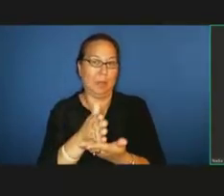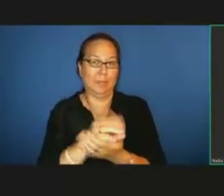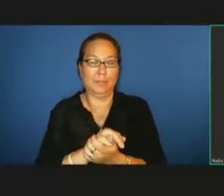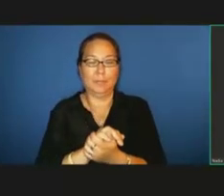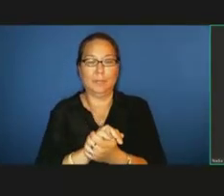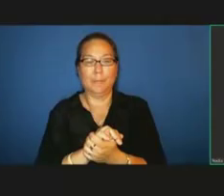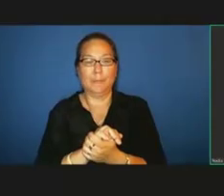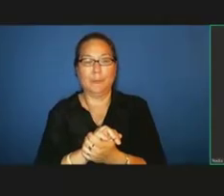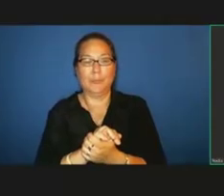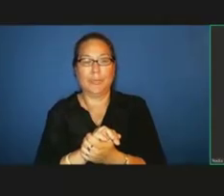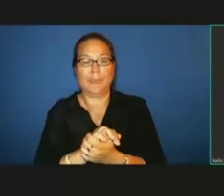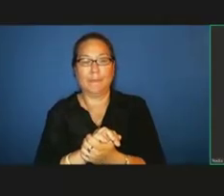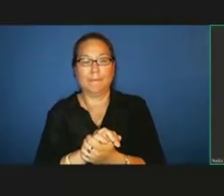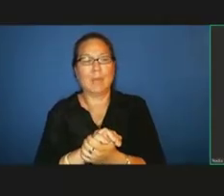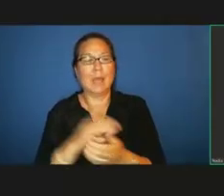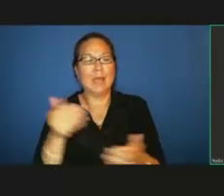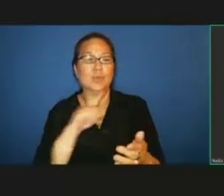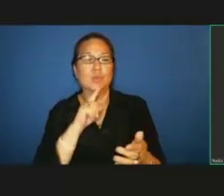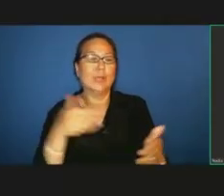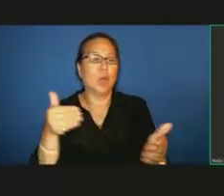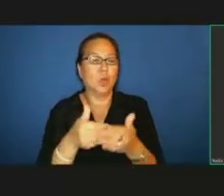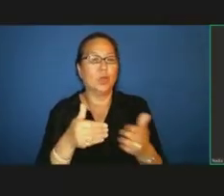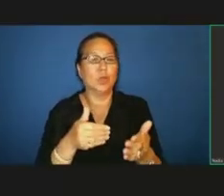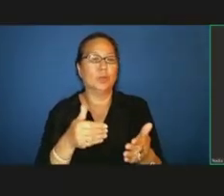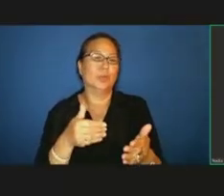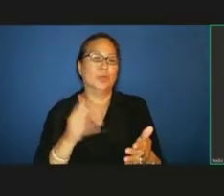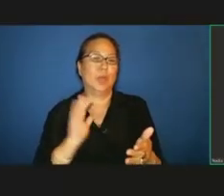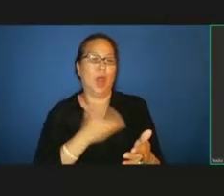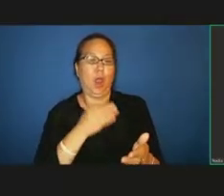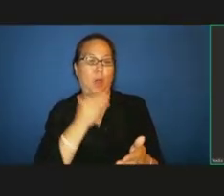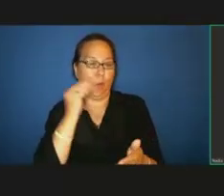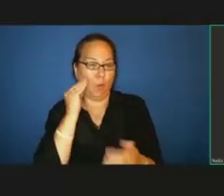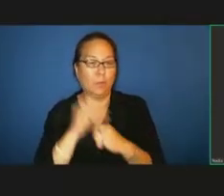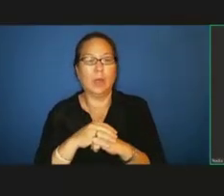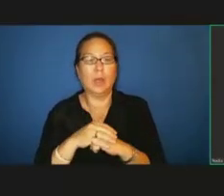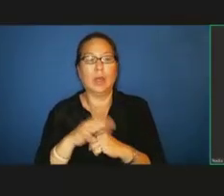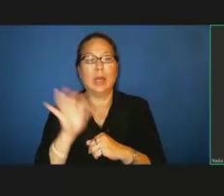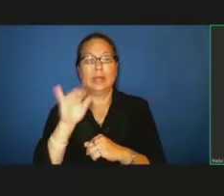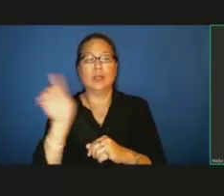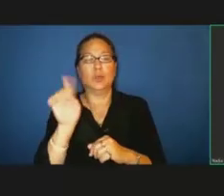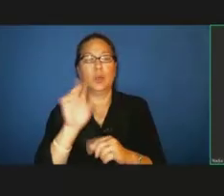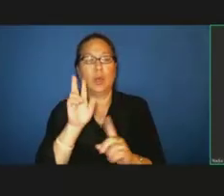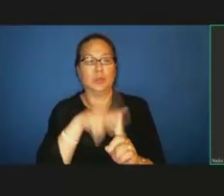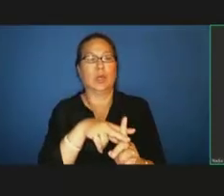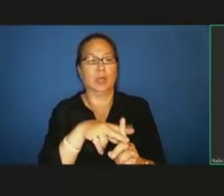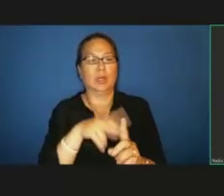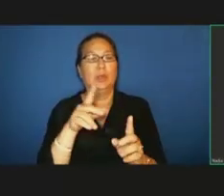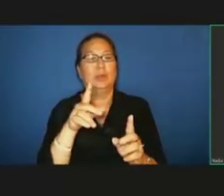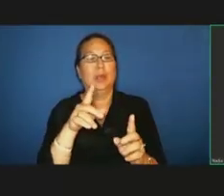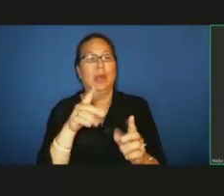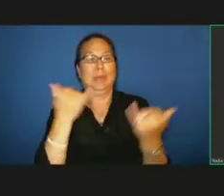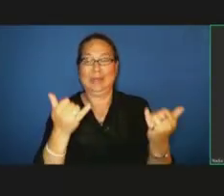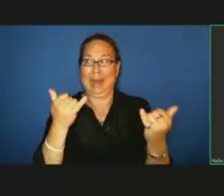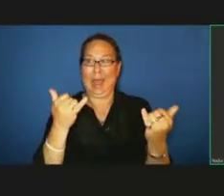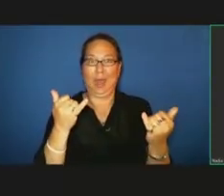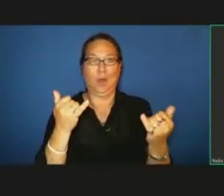close. It was eliminated, and the stop that we were assigned is 3 times farther in the opposite direction of the